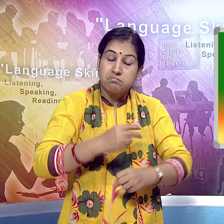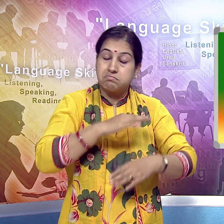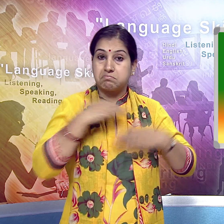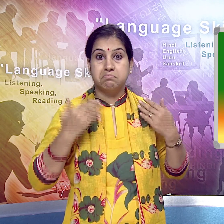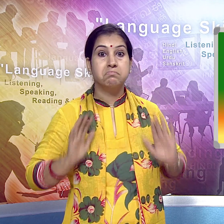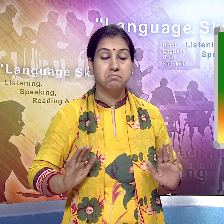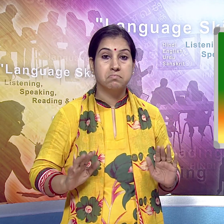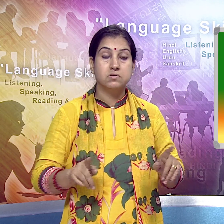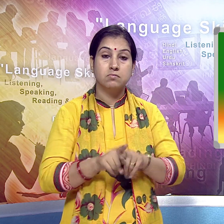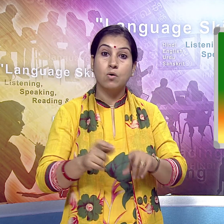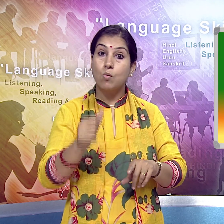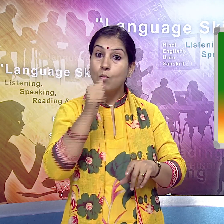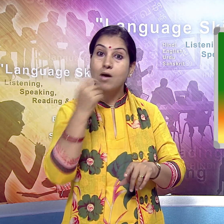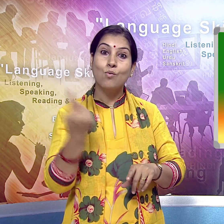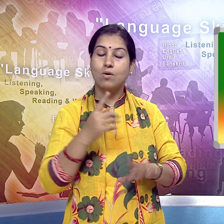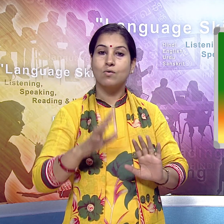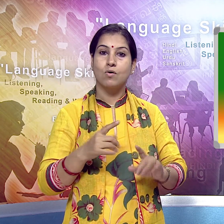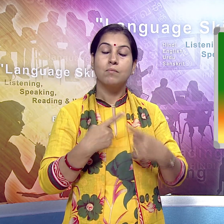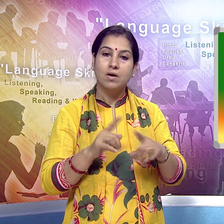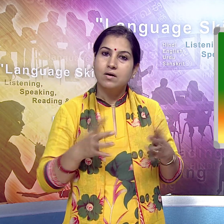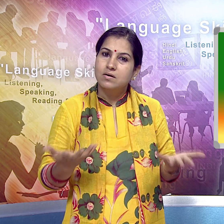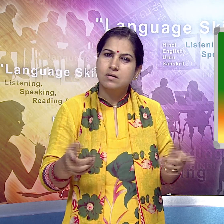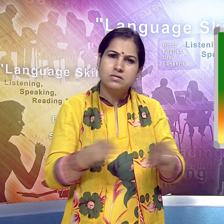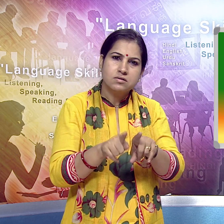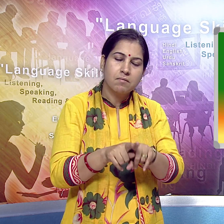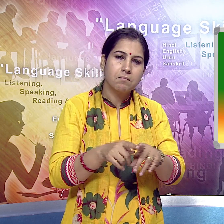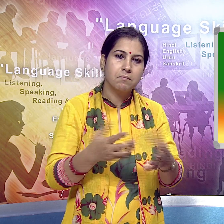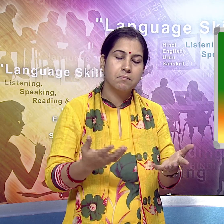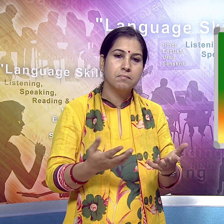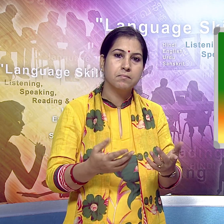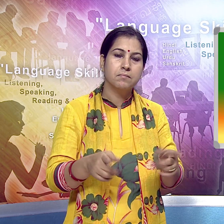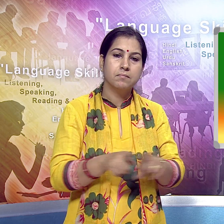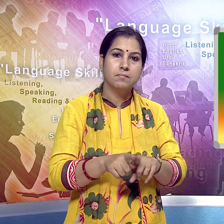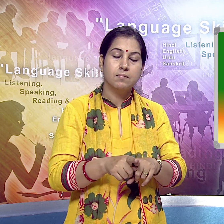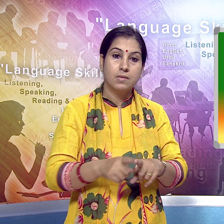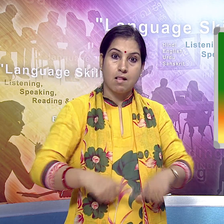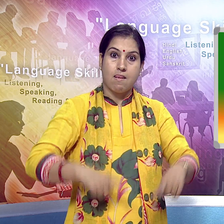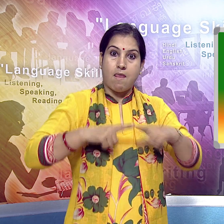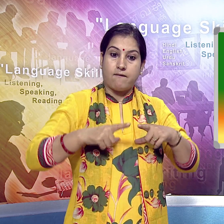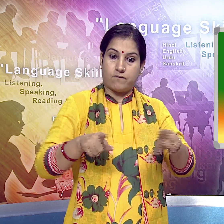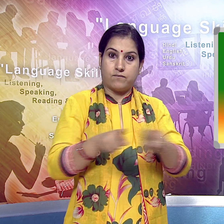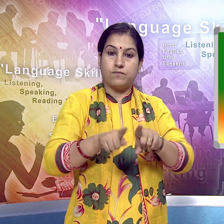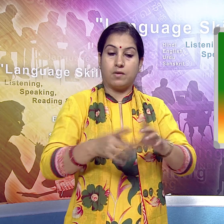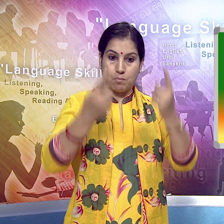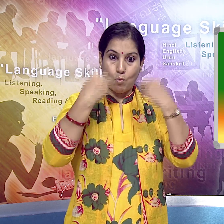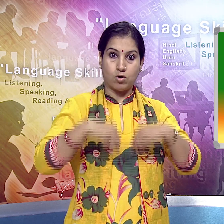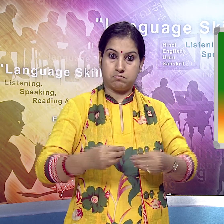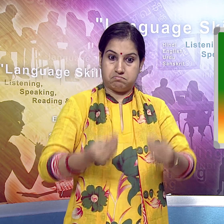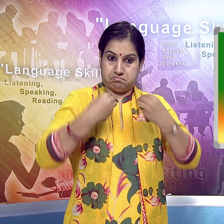water, but it is giving the life to your body.